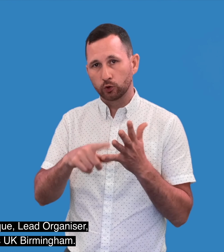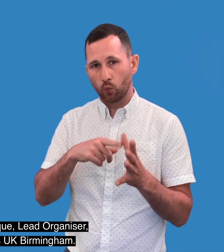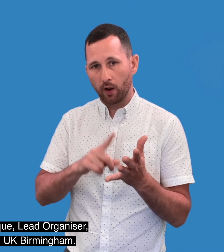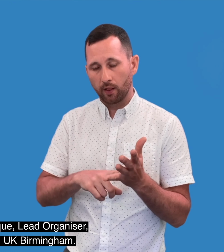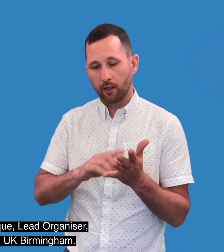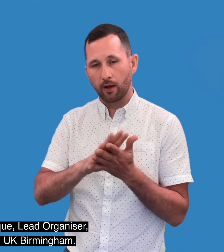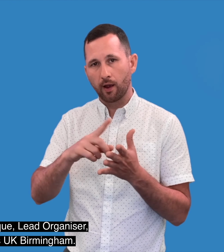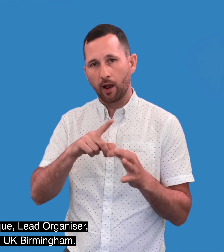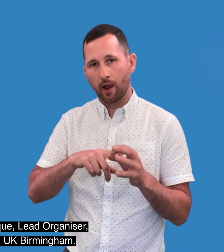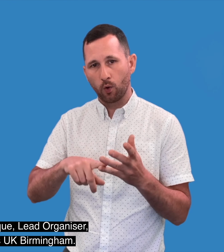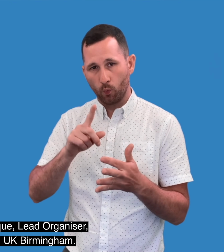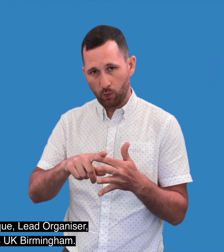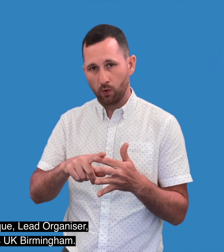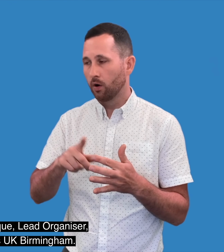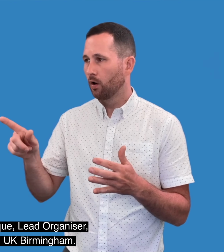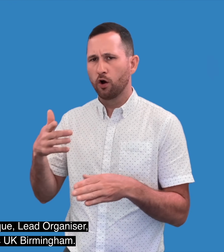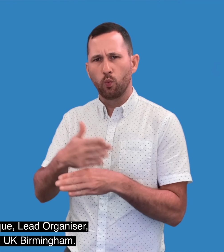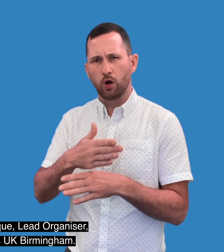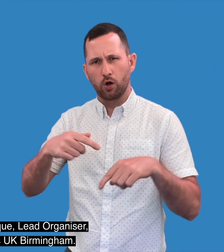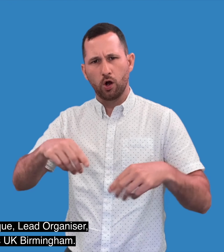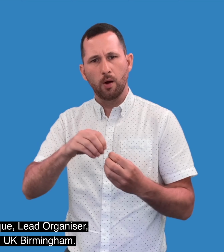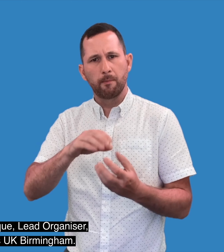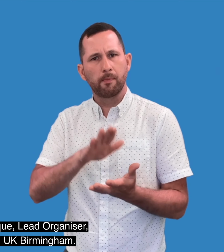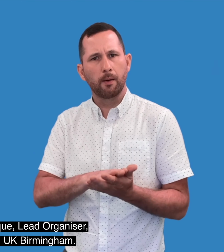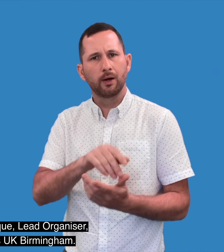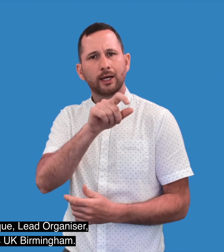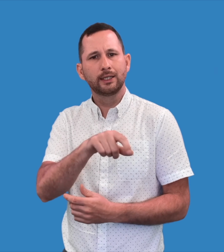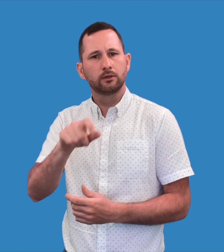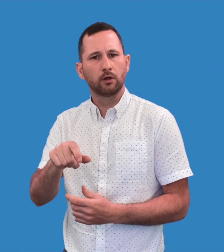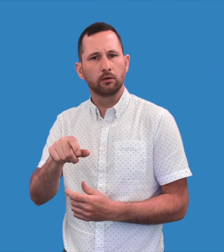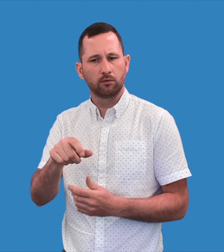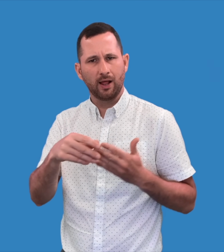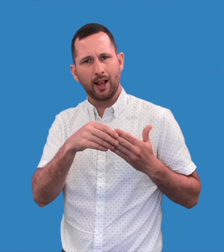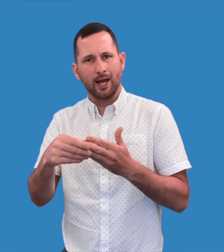Sadul Haq, Lead Organiser, Citizens UK, Birmingham.